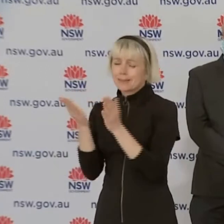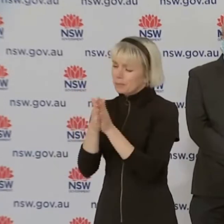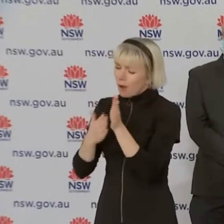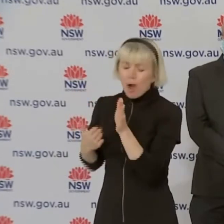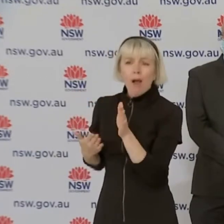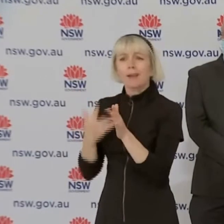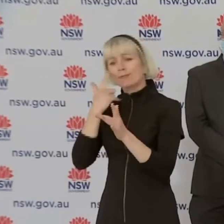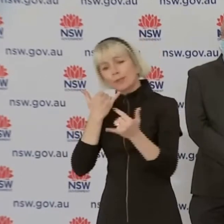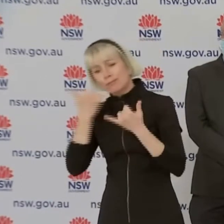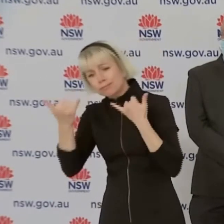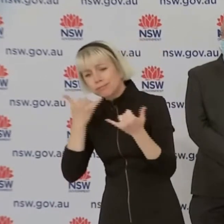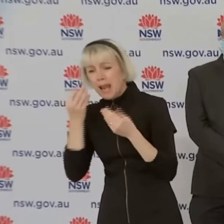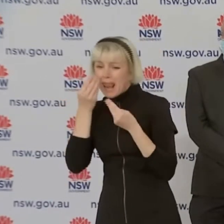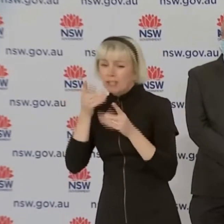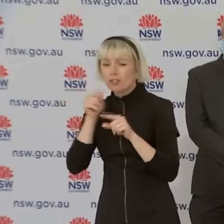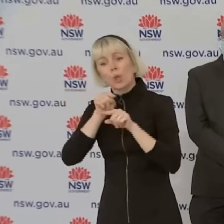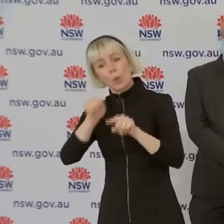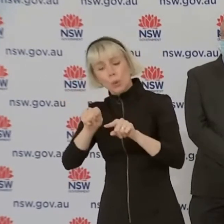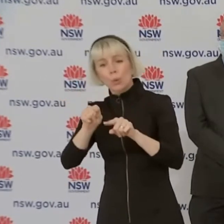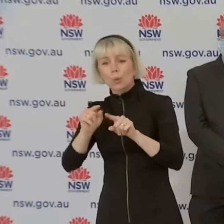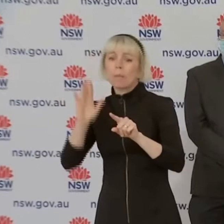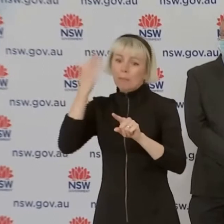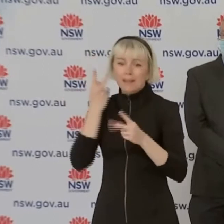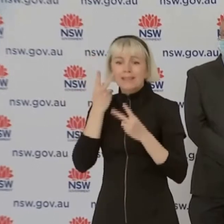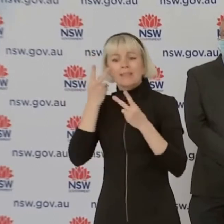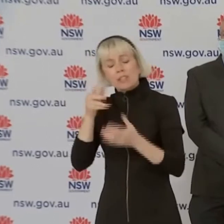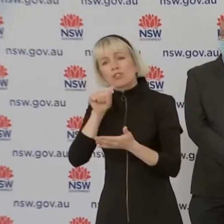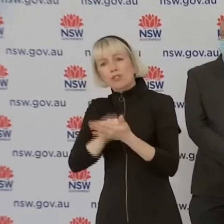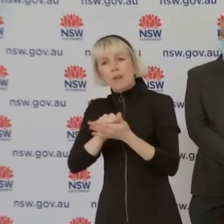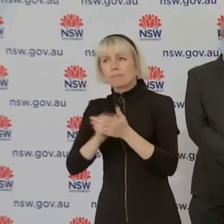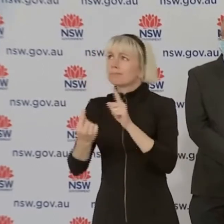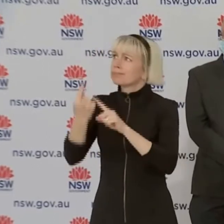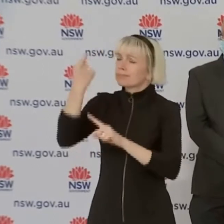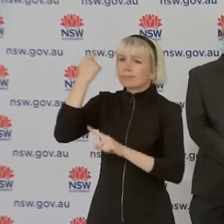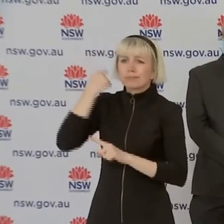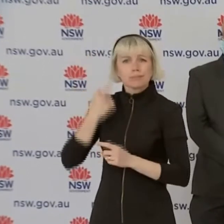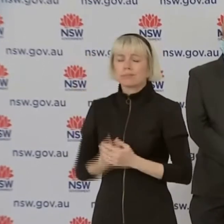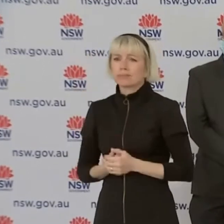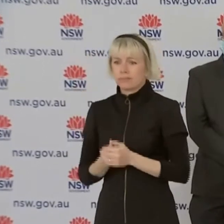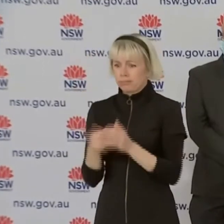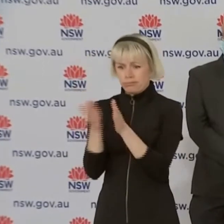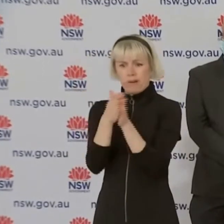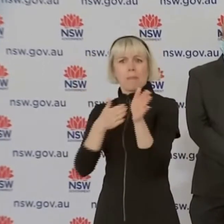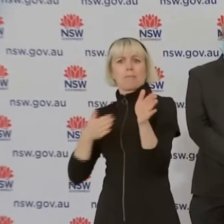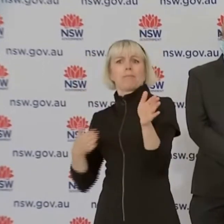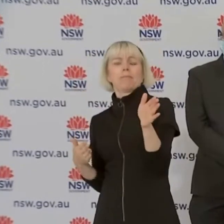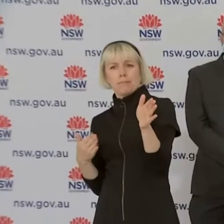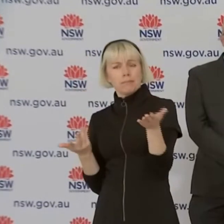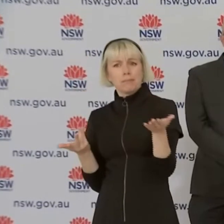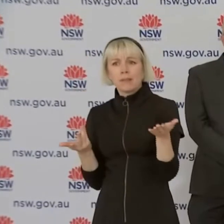the reason why, or part of the reason why there are still so many people infectious in the community, because contact tracers aren't getting to close contacts in